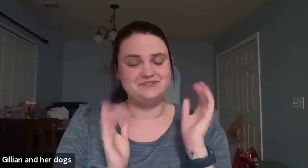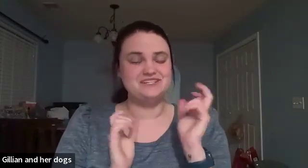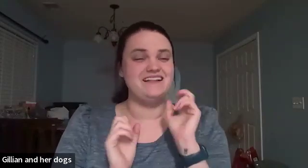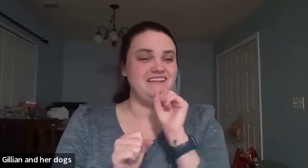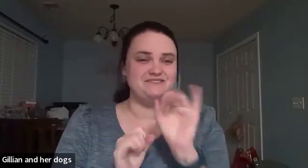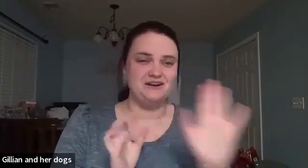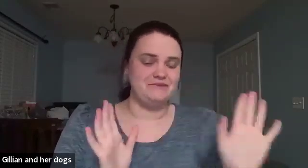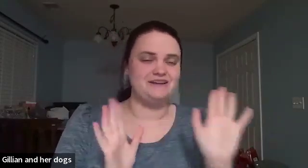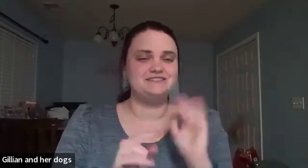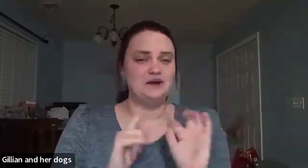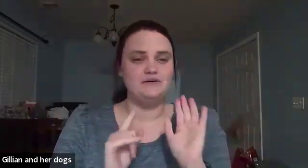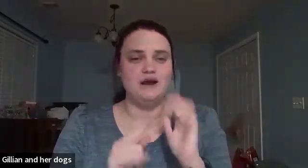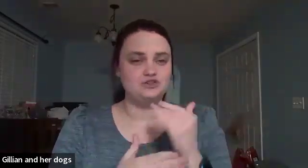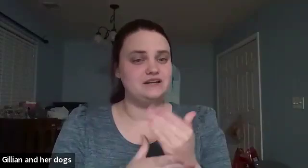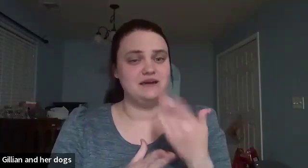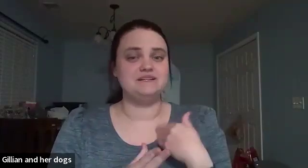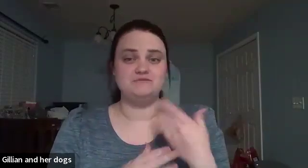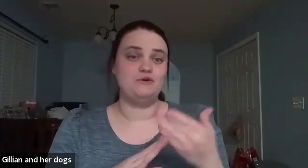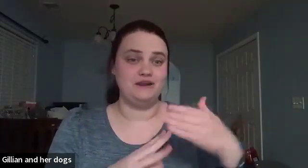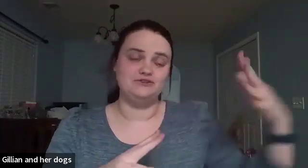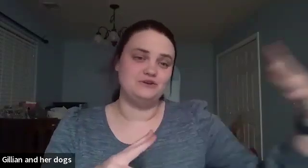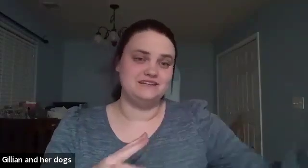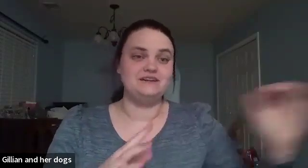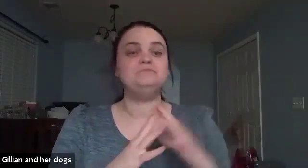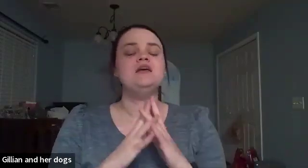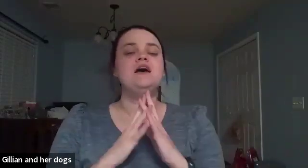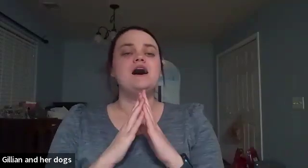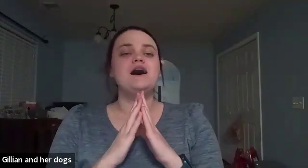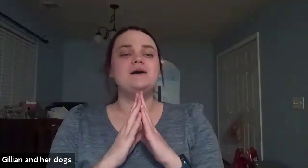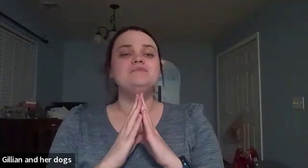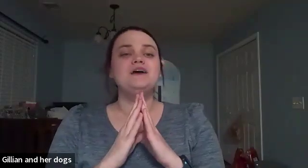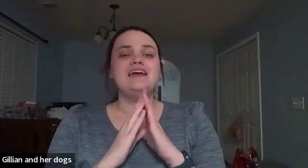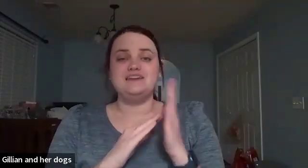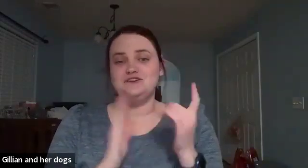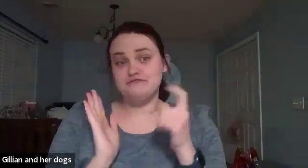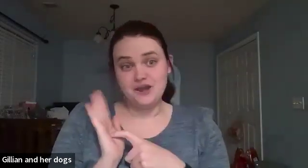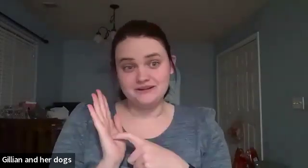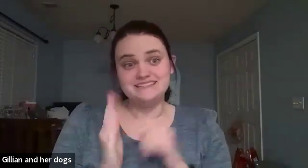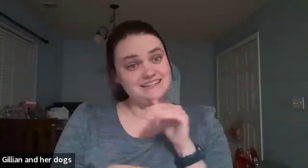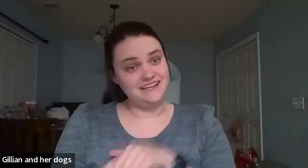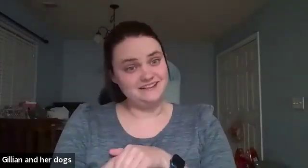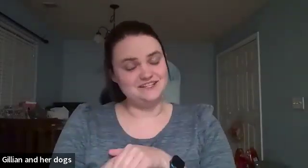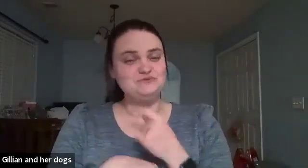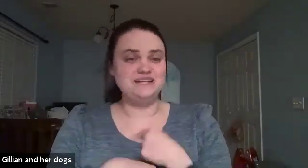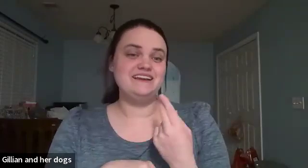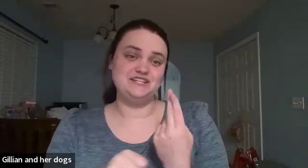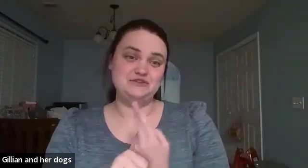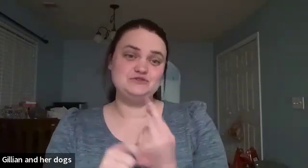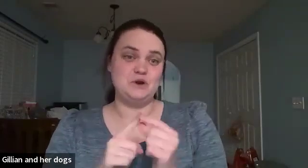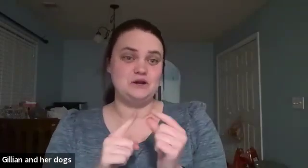subject, and I love talking about it. So I will try to stop myself before I go too crazy on it. If you've noticed in English, we like to use